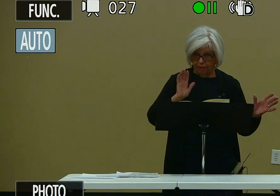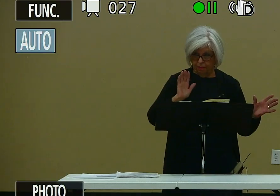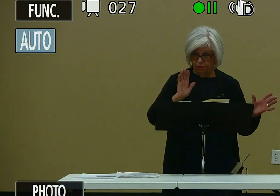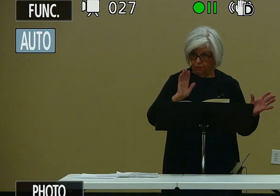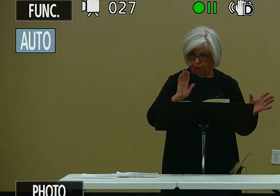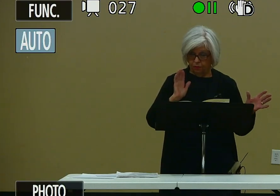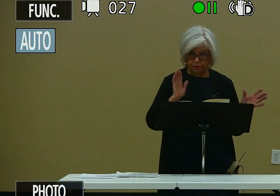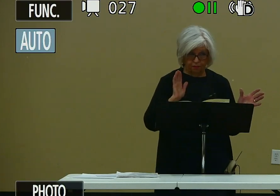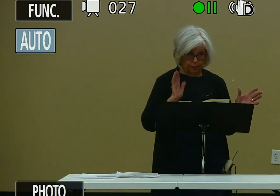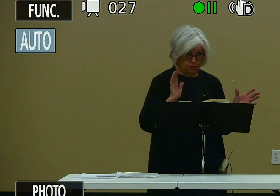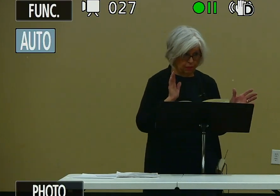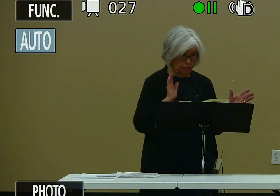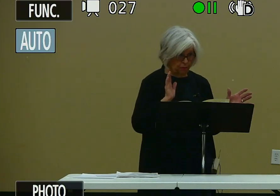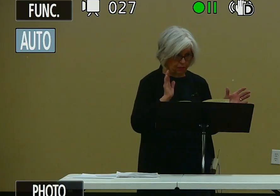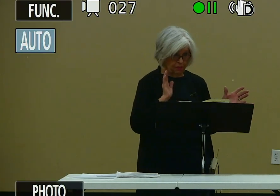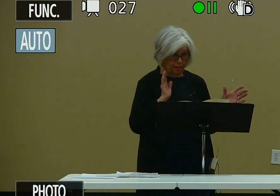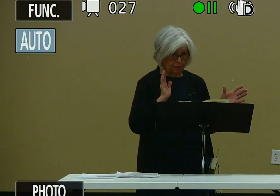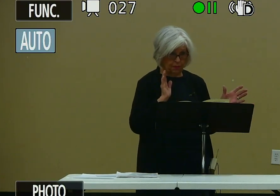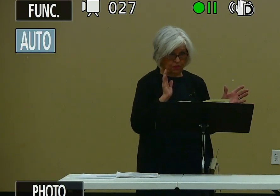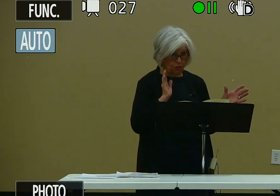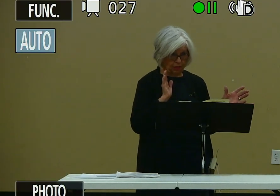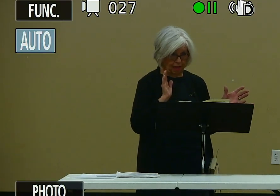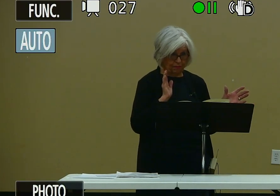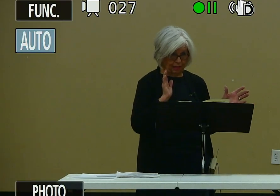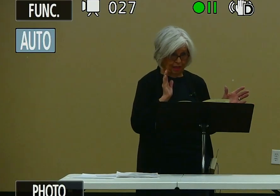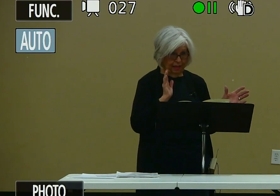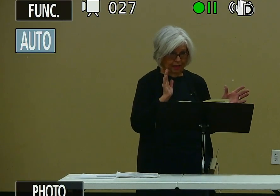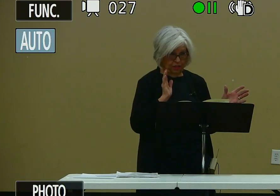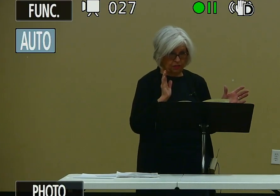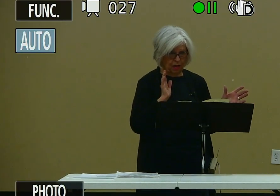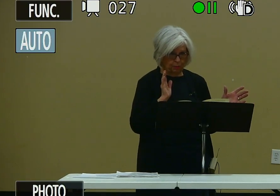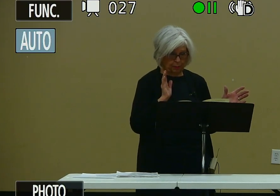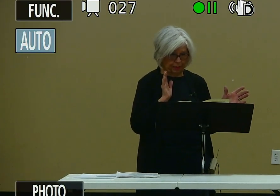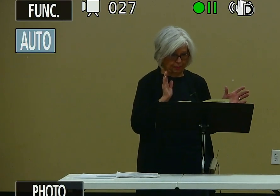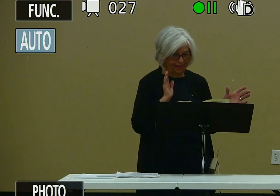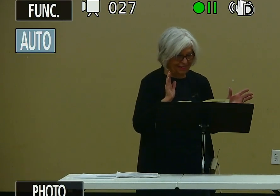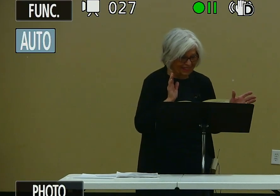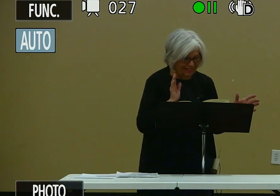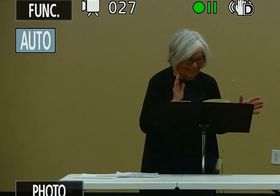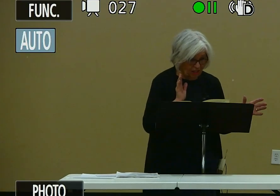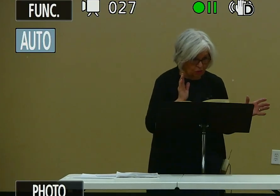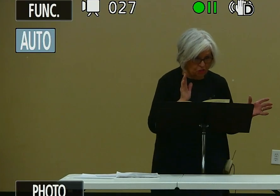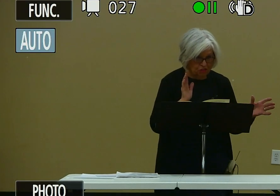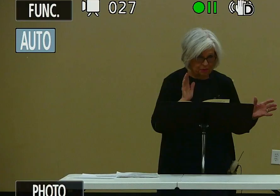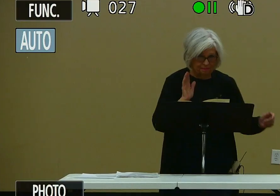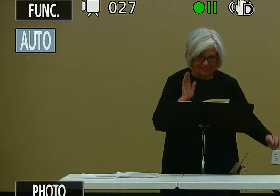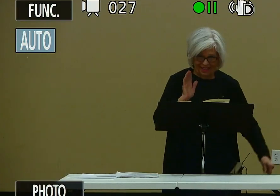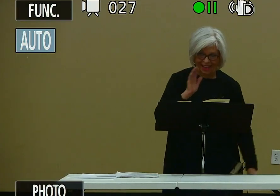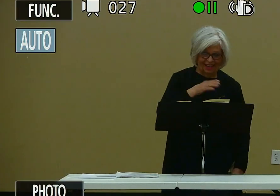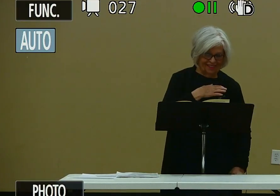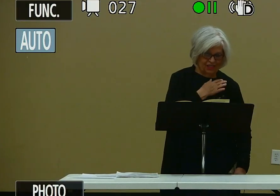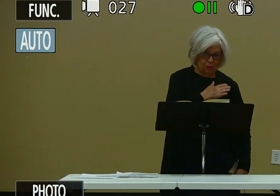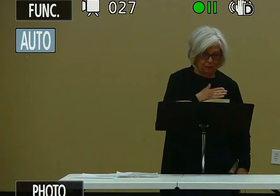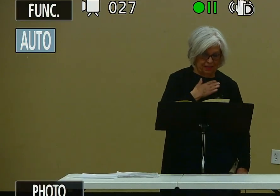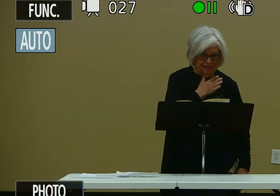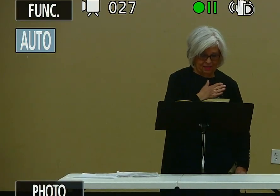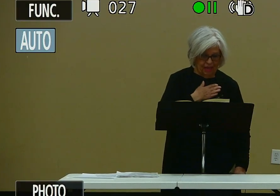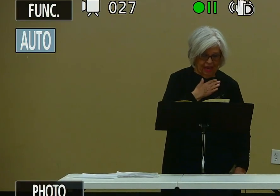if you're talking to a deaf person and you say something and they start laughing. It's a compliment. They understood you. All right, so please,